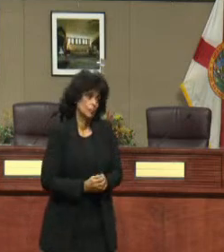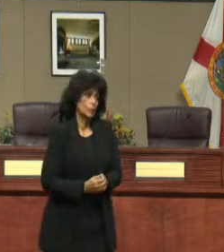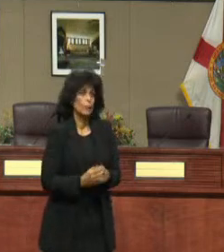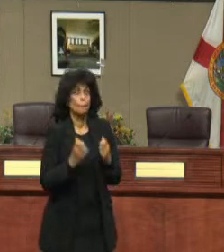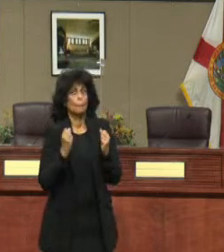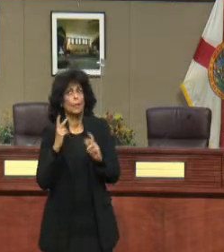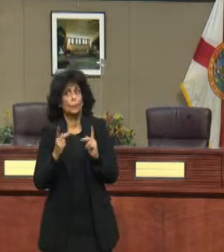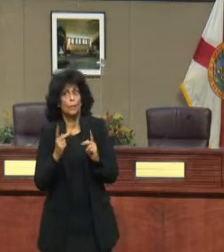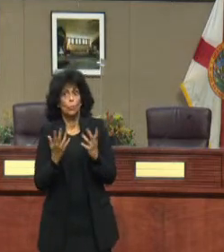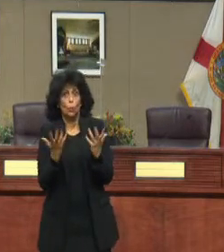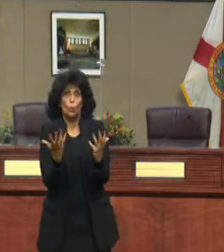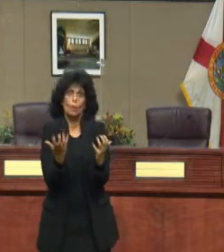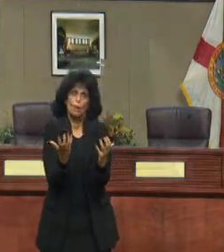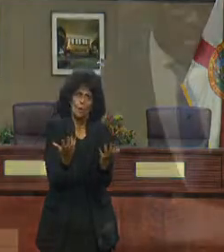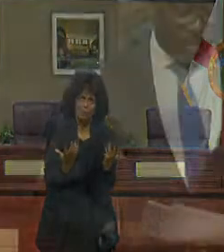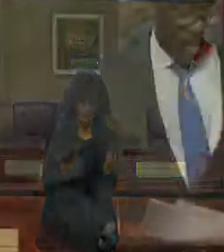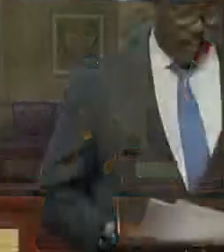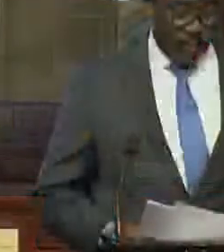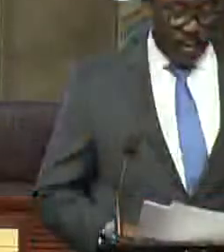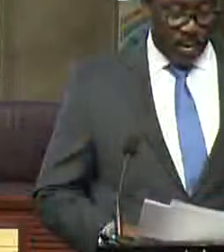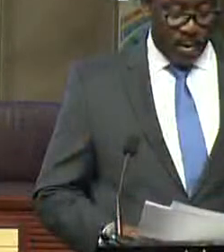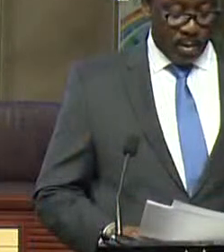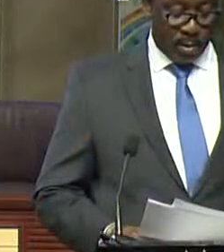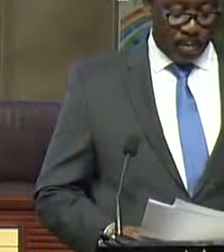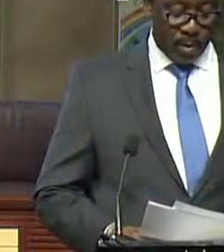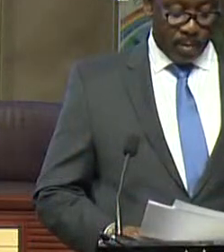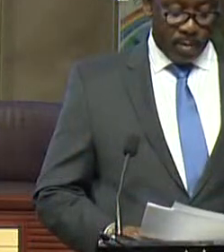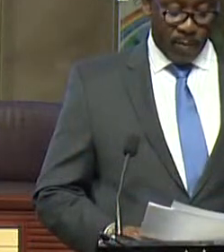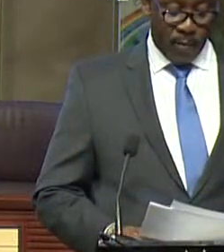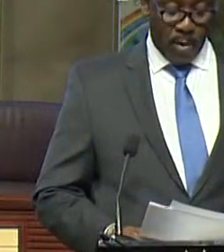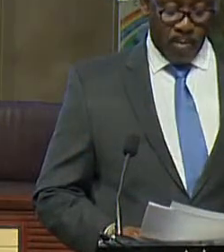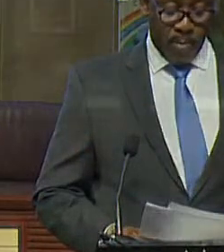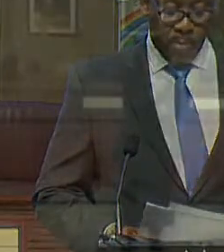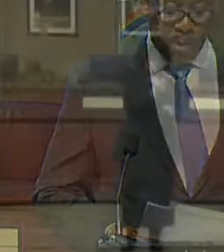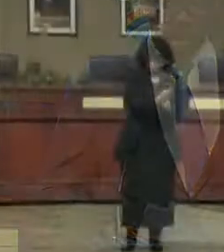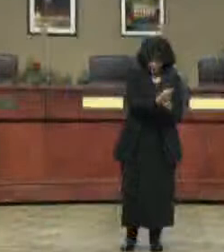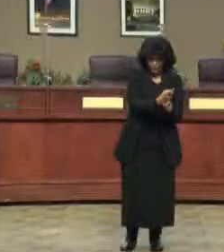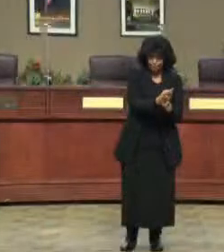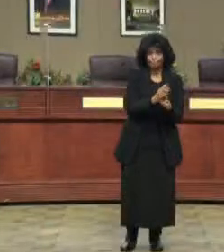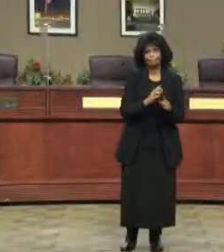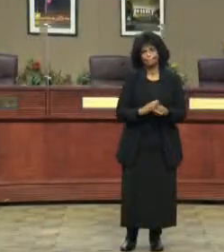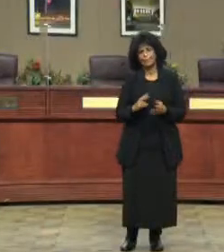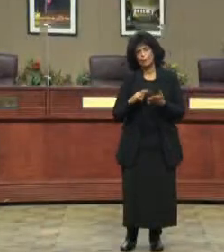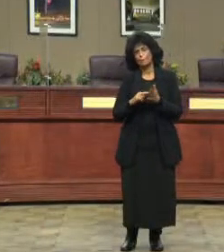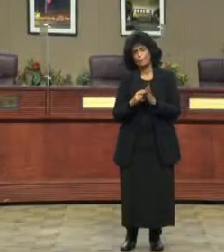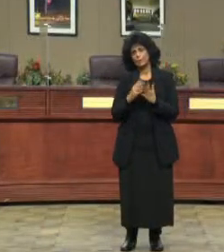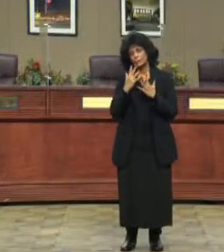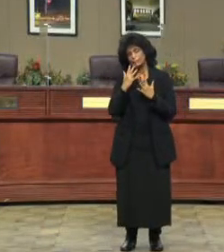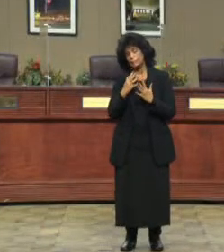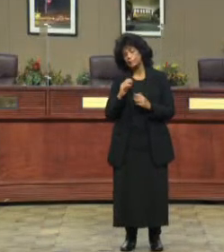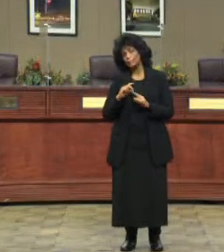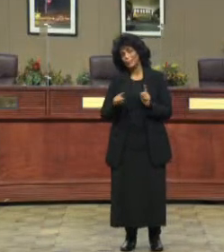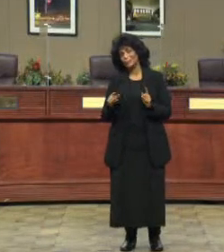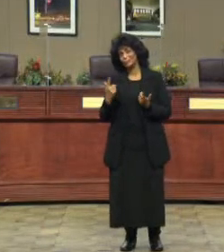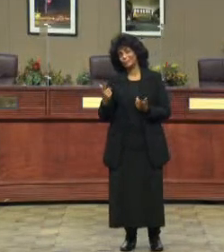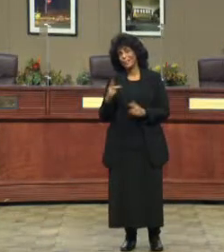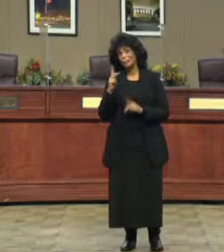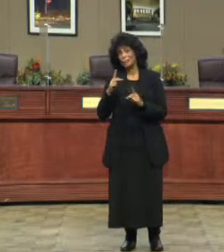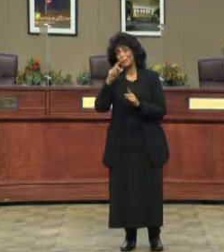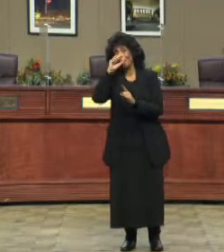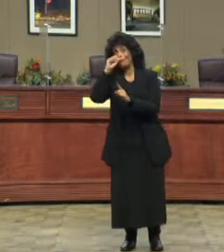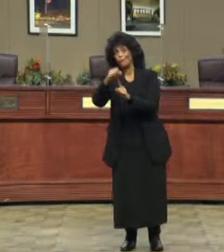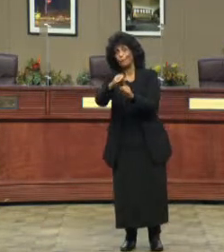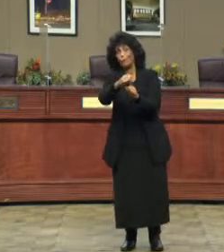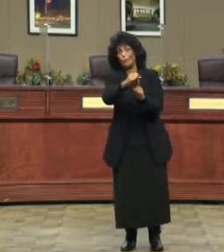out many scam artists, if you will. Here are some tips to avoid becoming a victim. Know that anyone asking